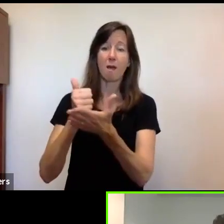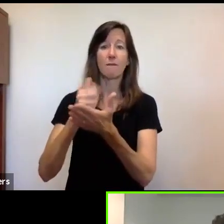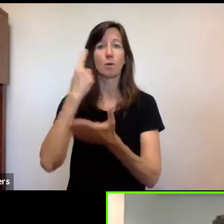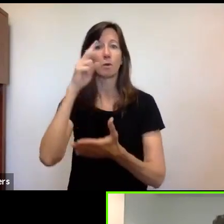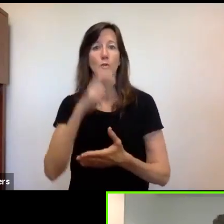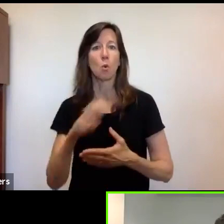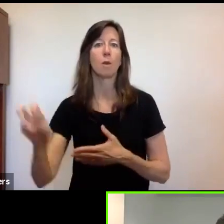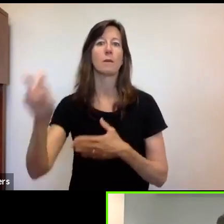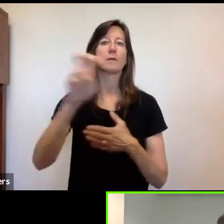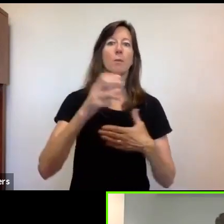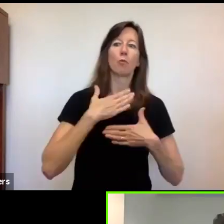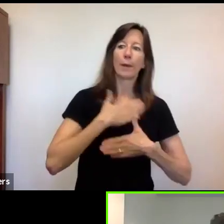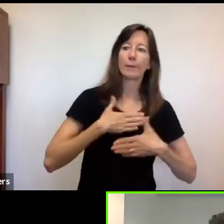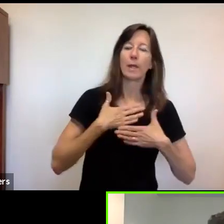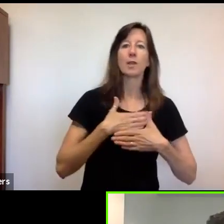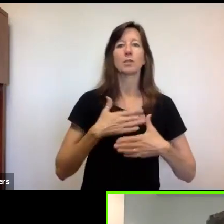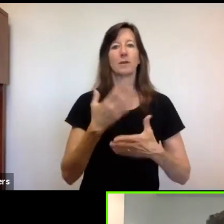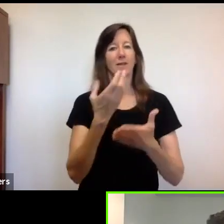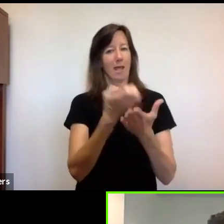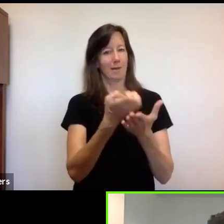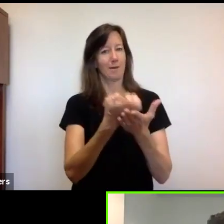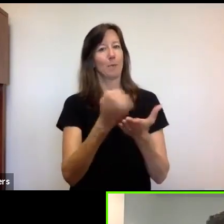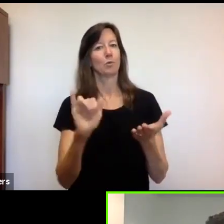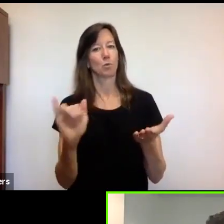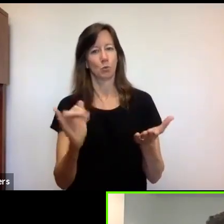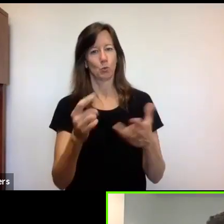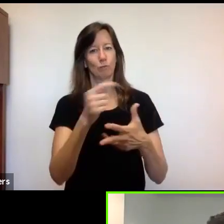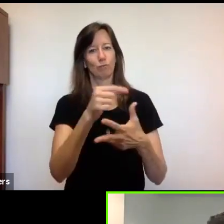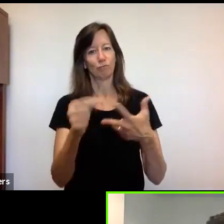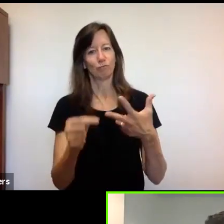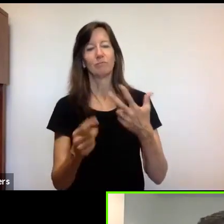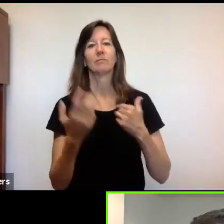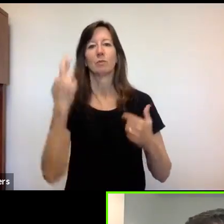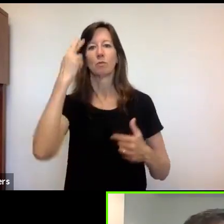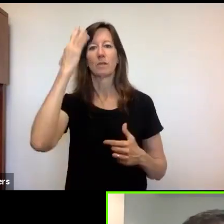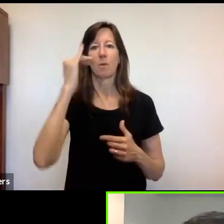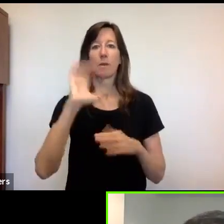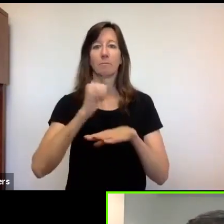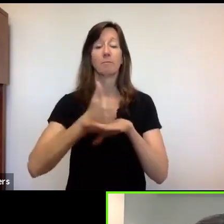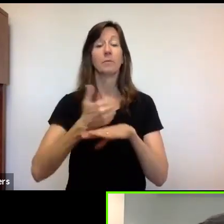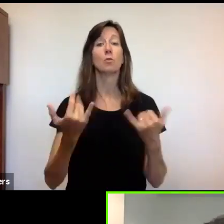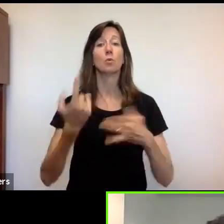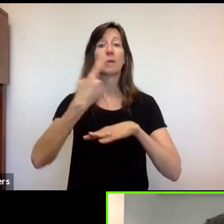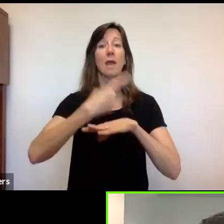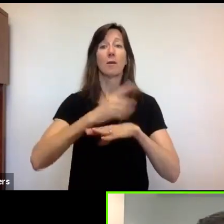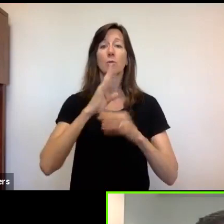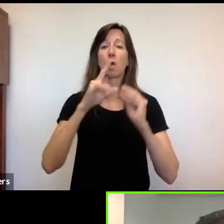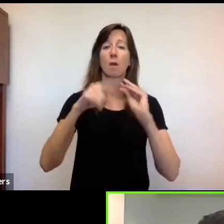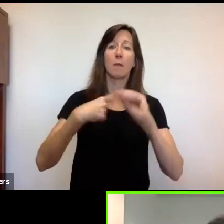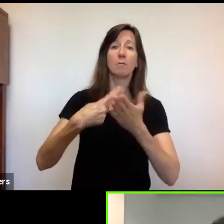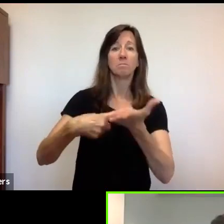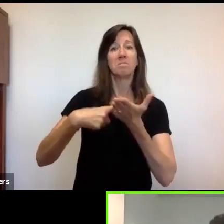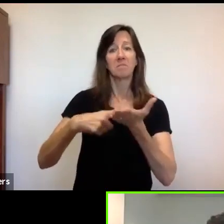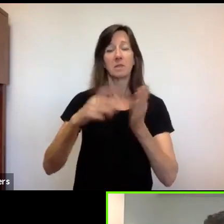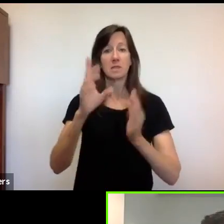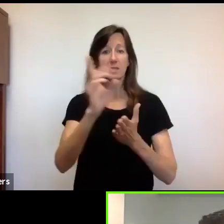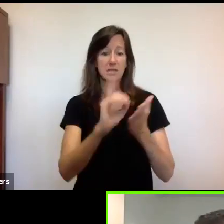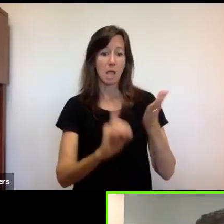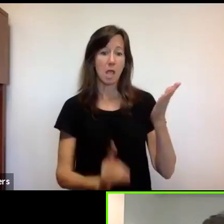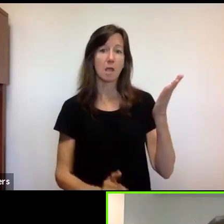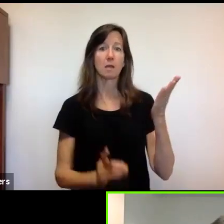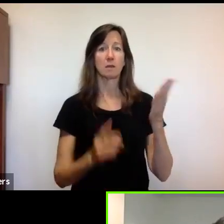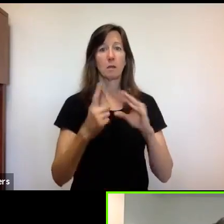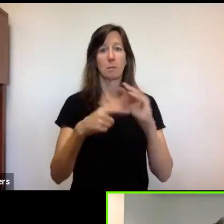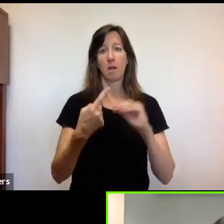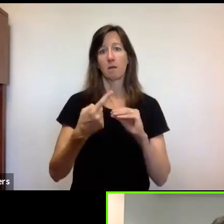also economic growth. And we can point to those benefits as well. Today, you're going to hear about the design concepts, the trail route,